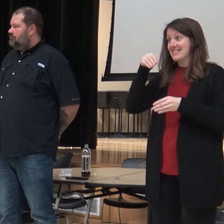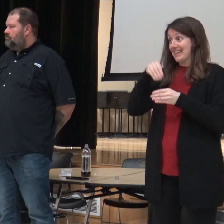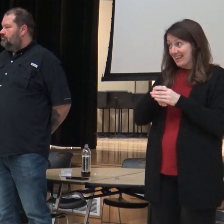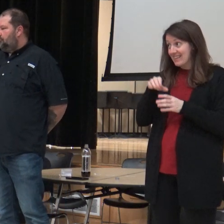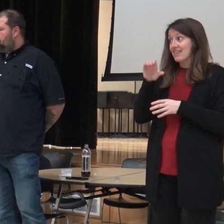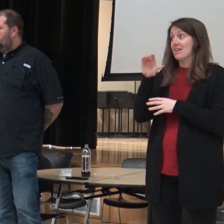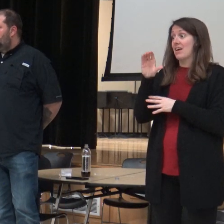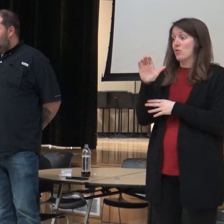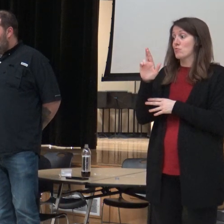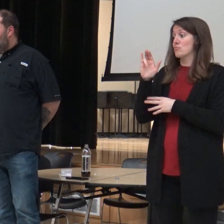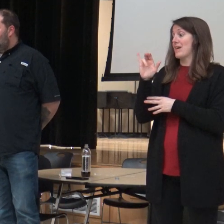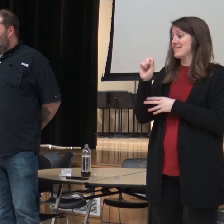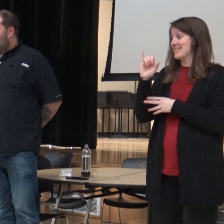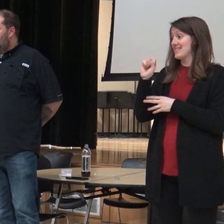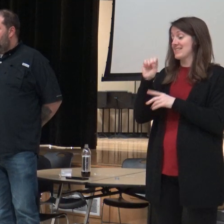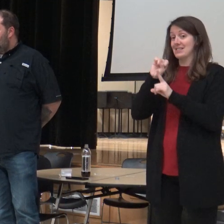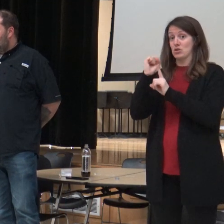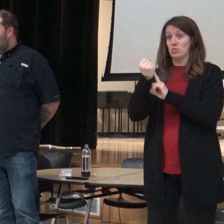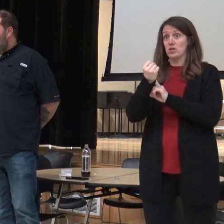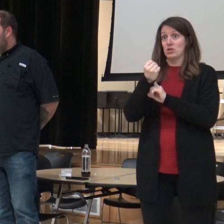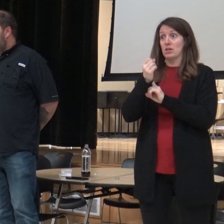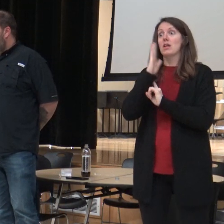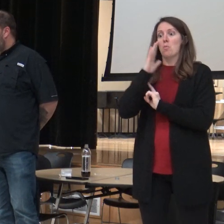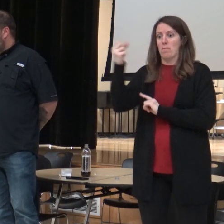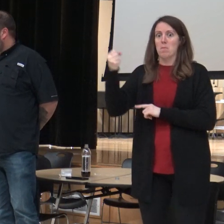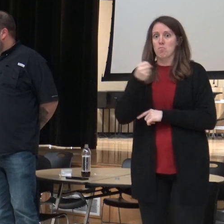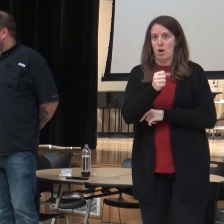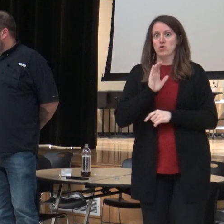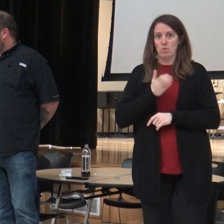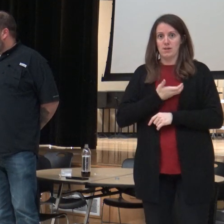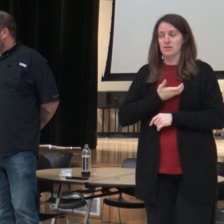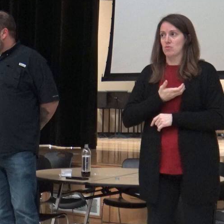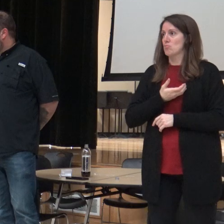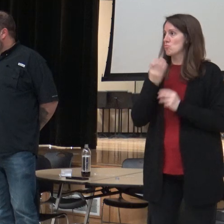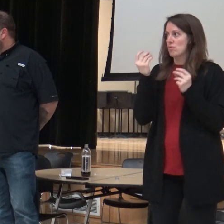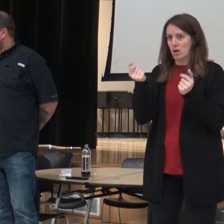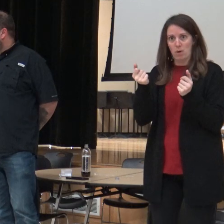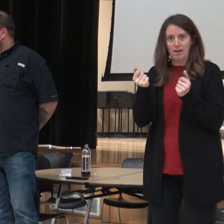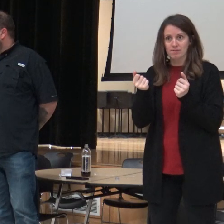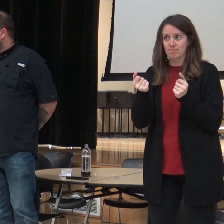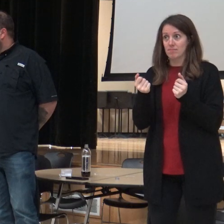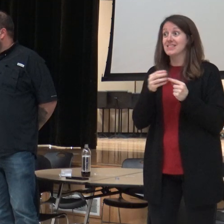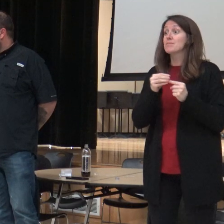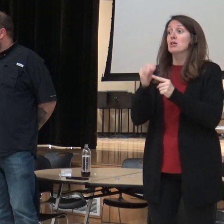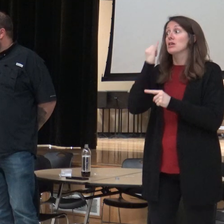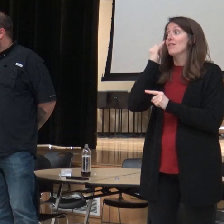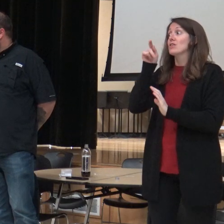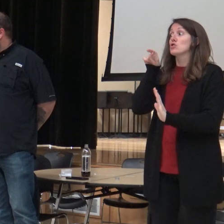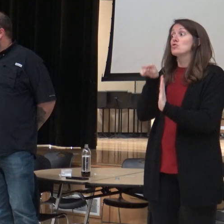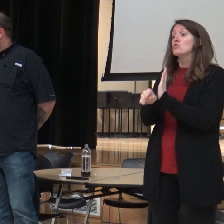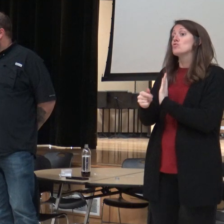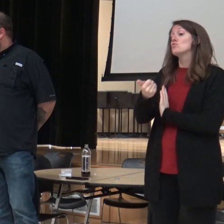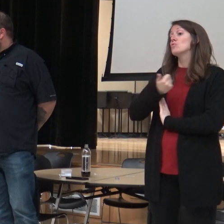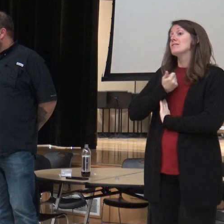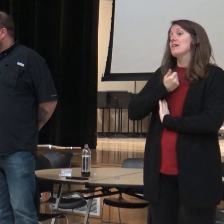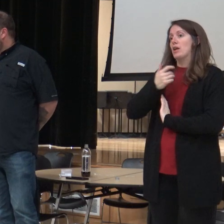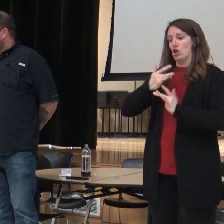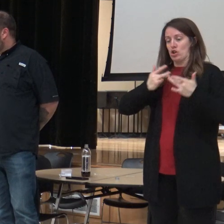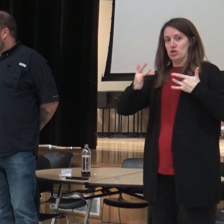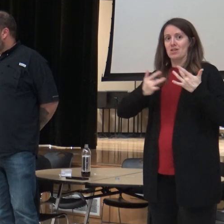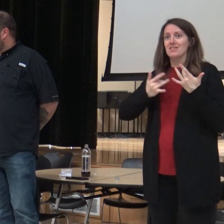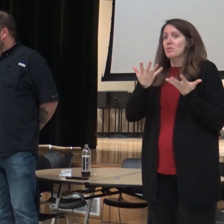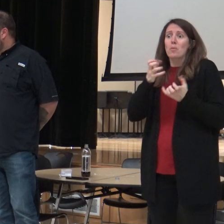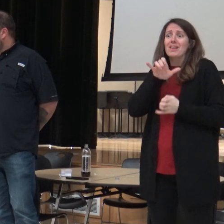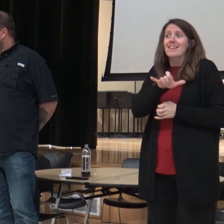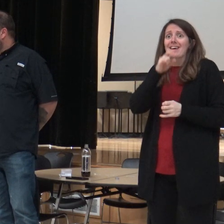And they're gonna get to us right away, especially if it's a suicidal concern, because we do not want them going home, you know. And